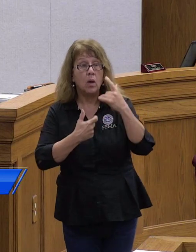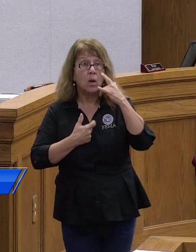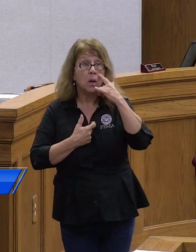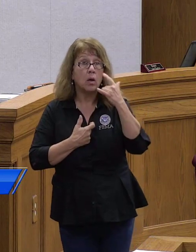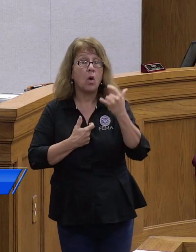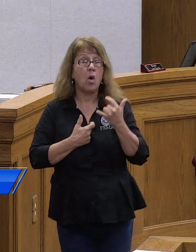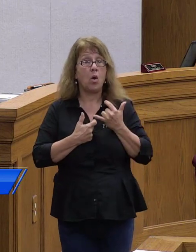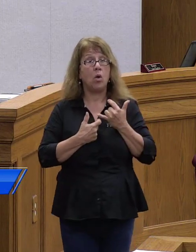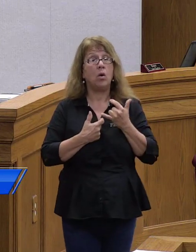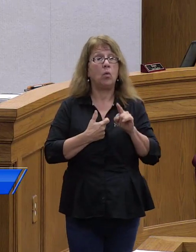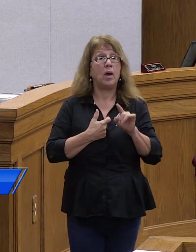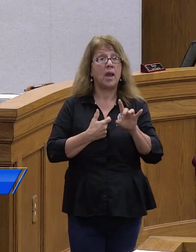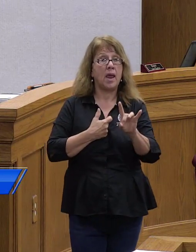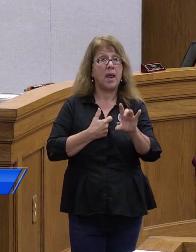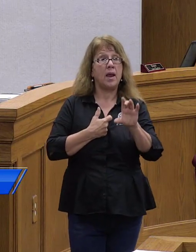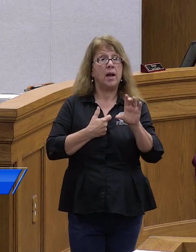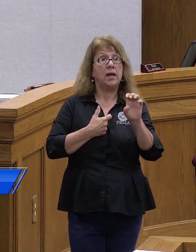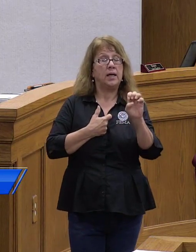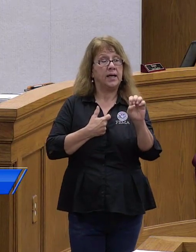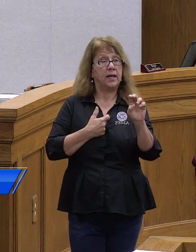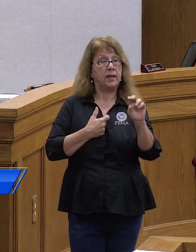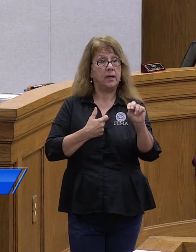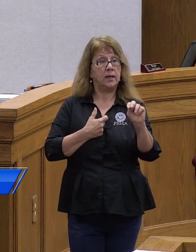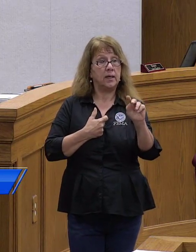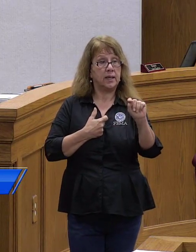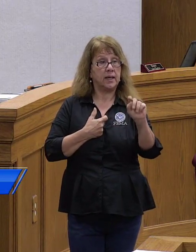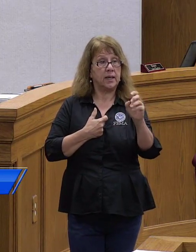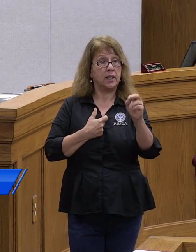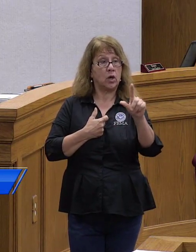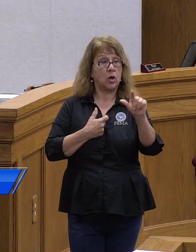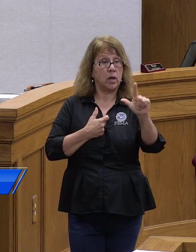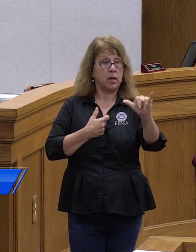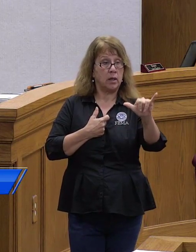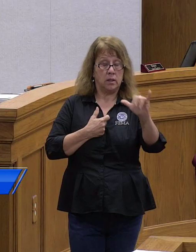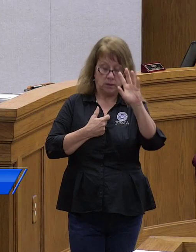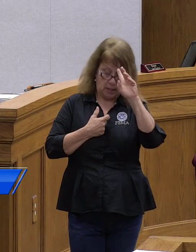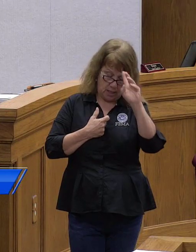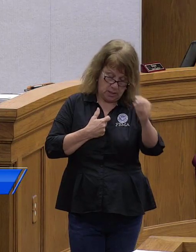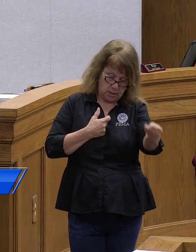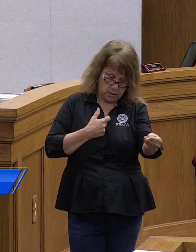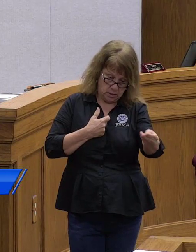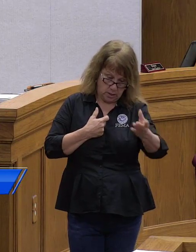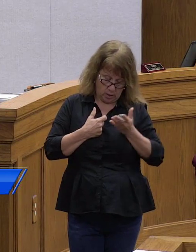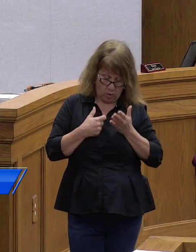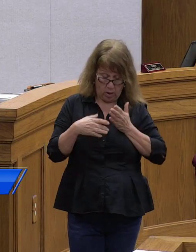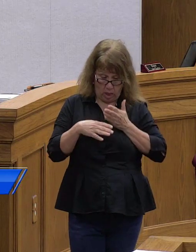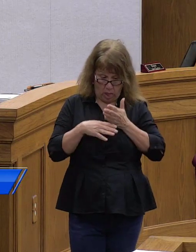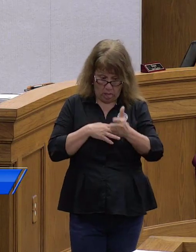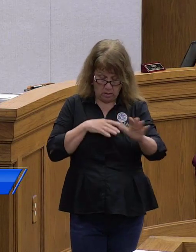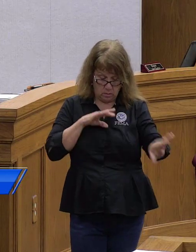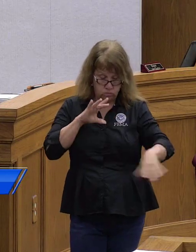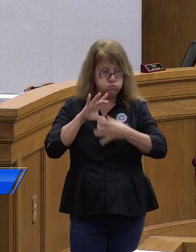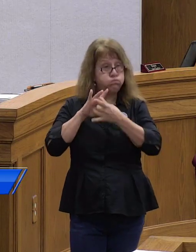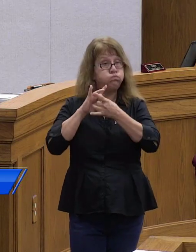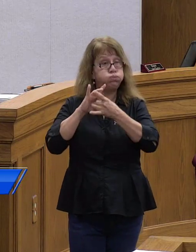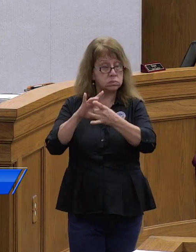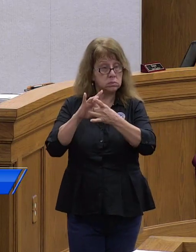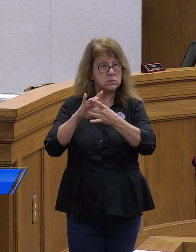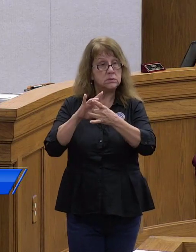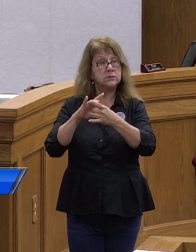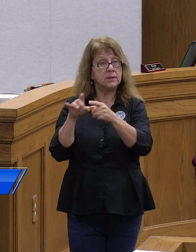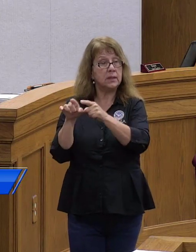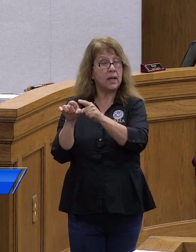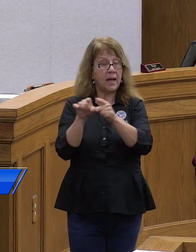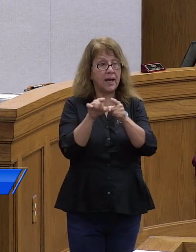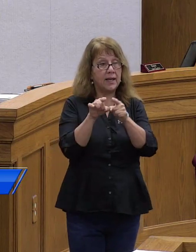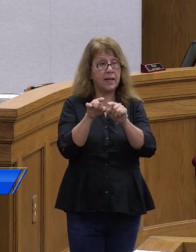call 1-800-ENERGY and let us know. Typically, after we restore the feeders out of a substation like we just